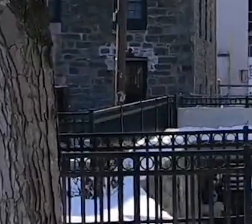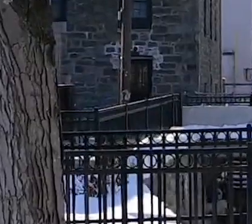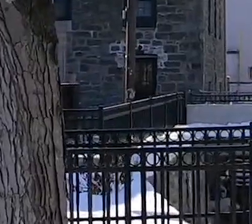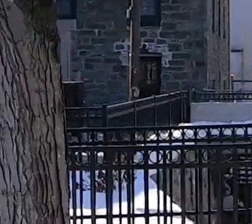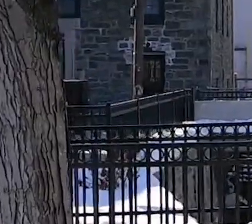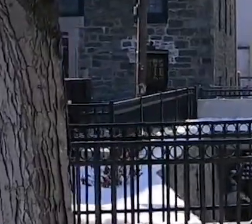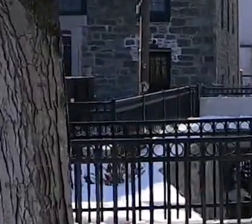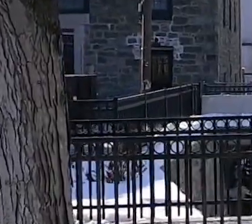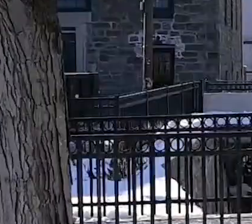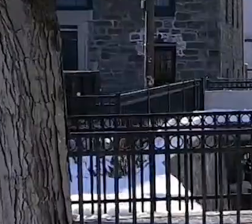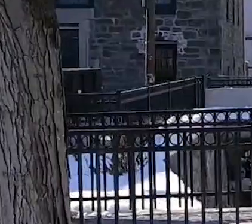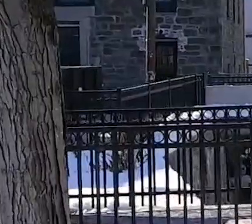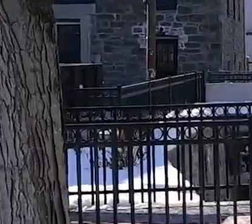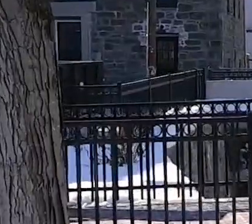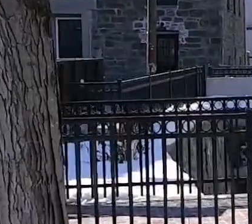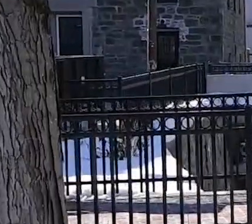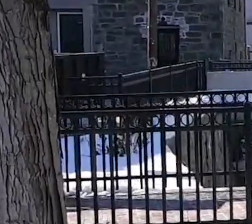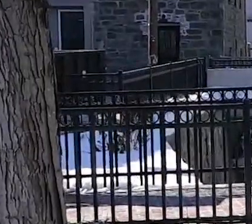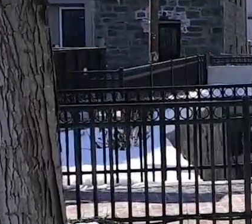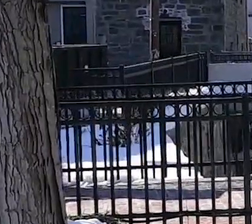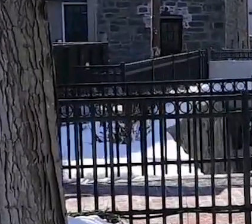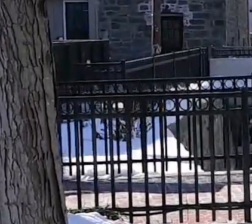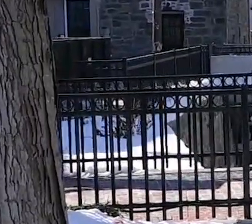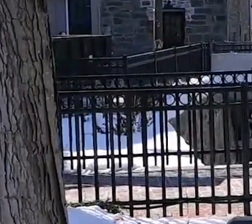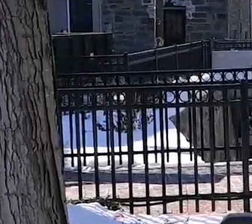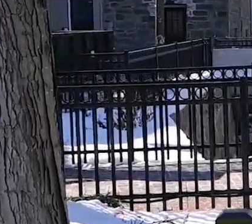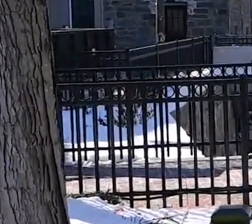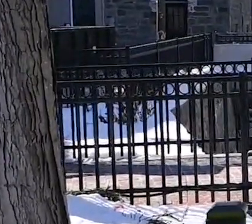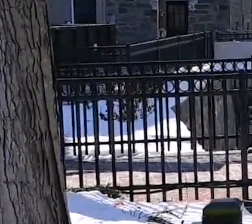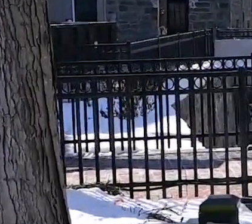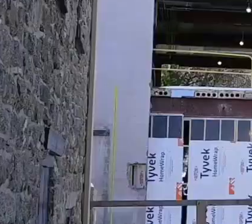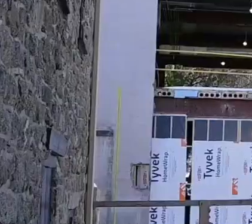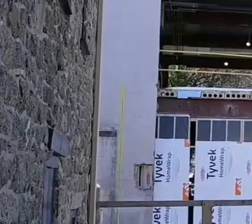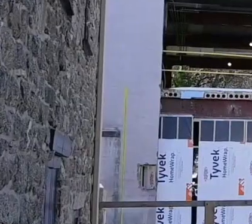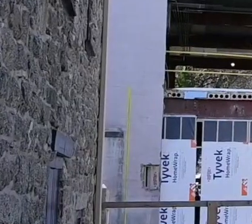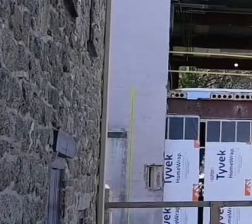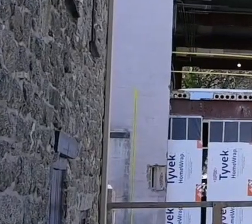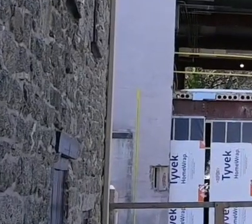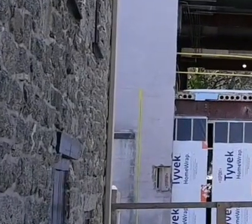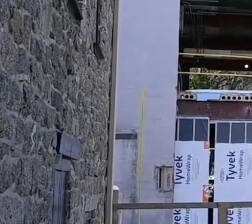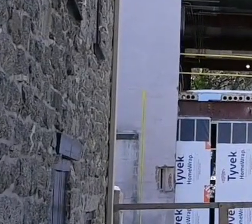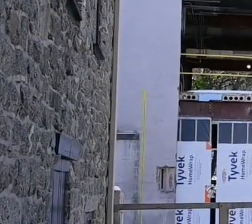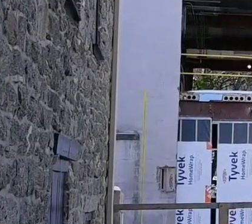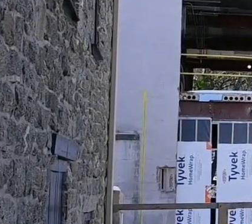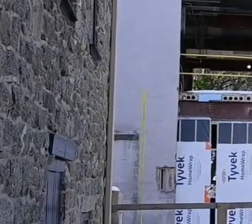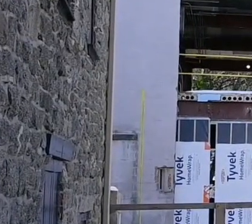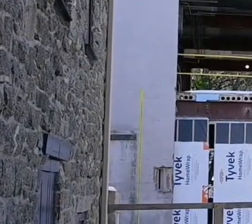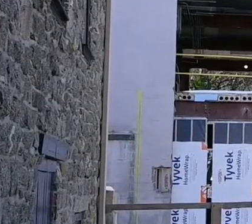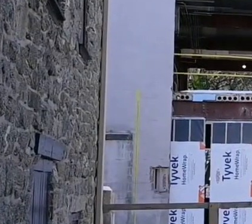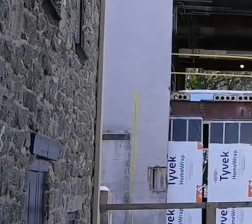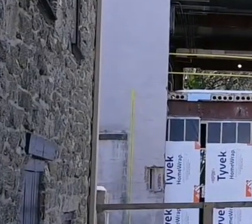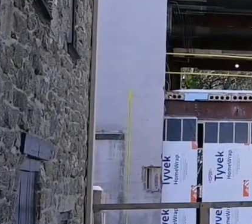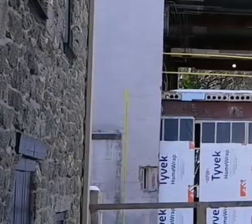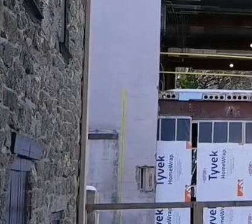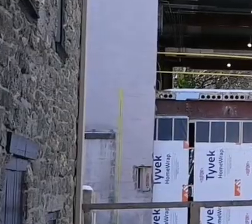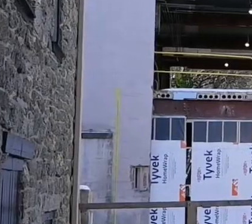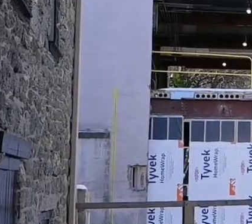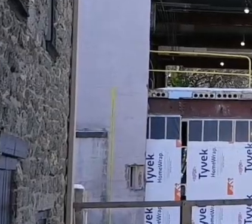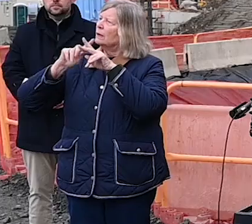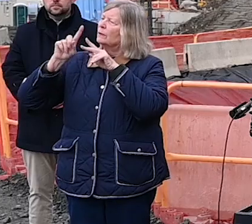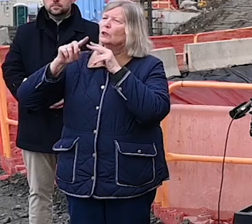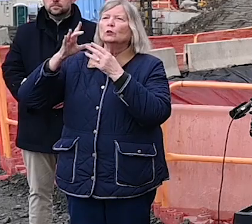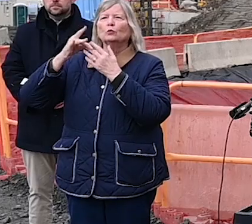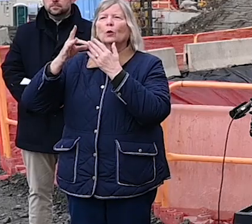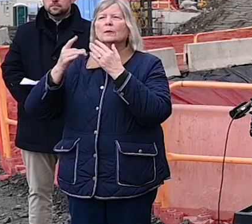until Ellicott City is the exemplar for our country. And one day, we will look back on the choices that